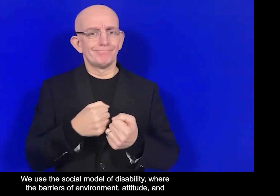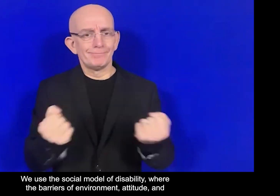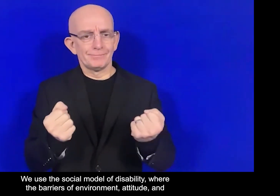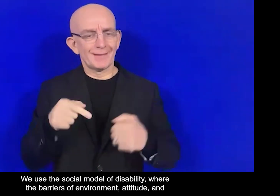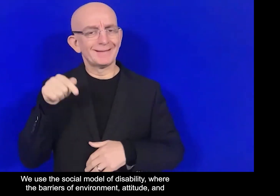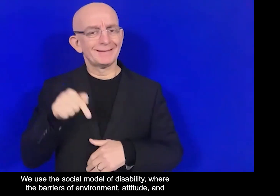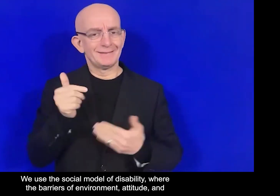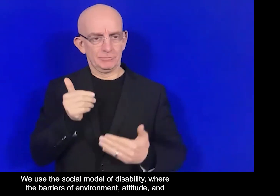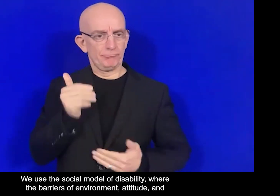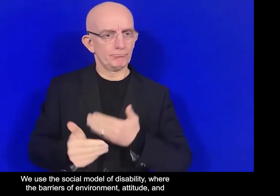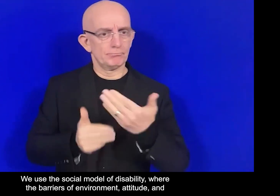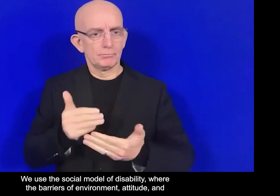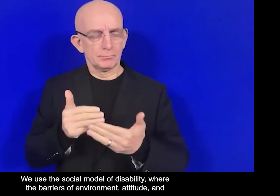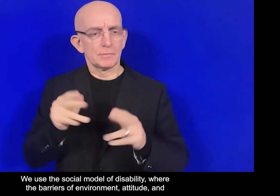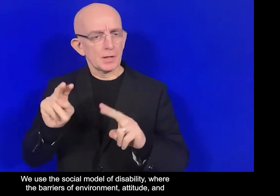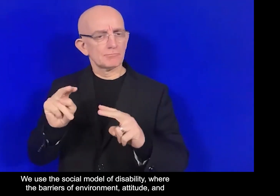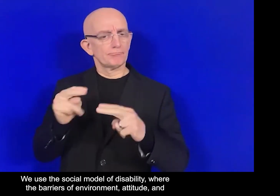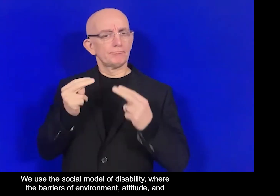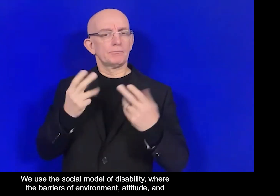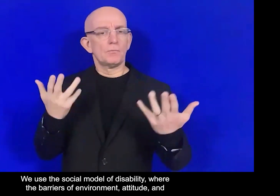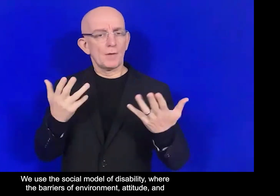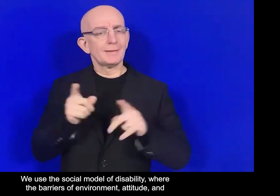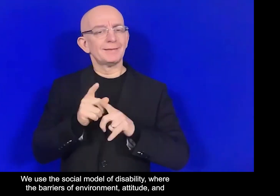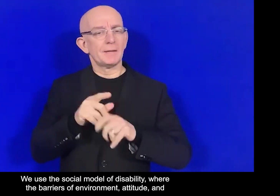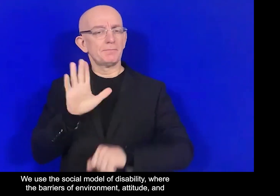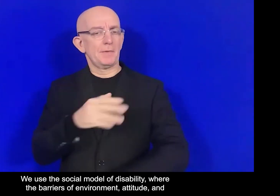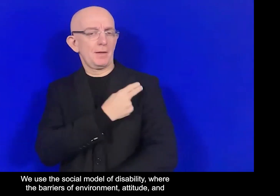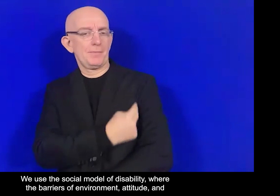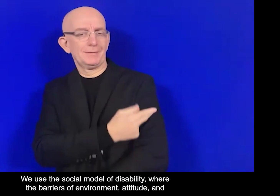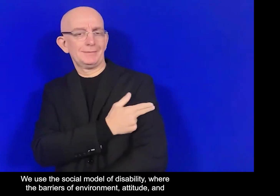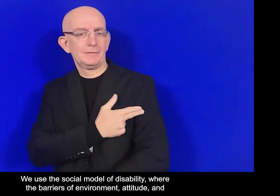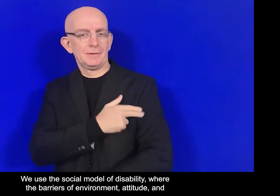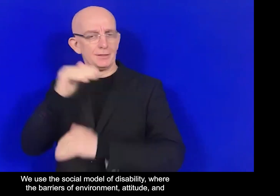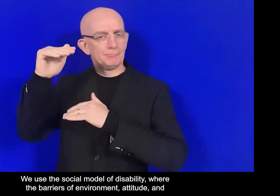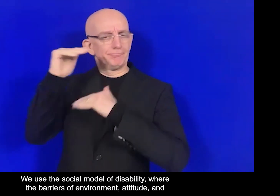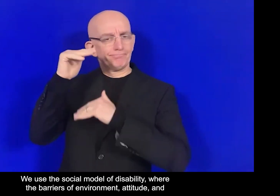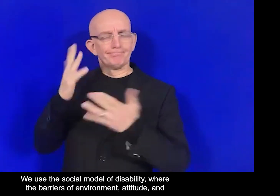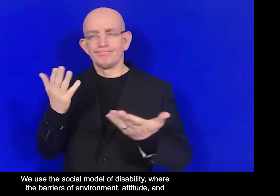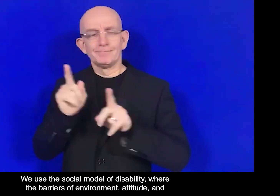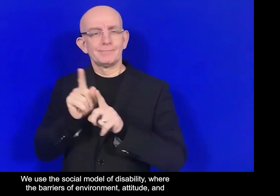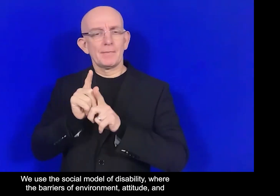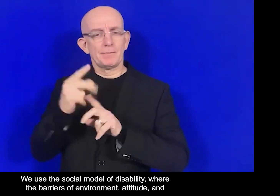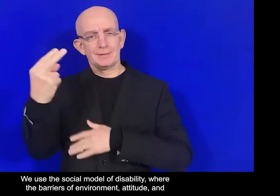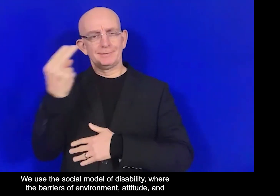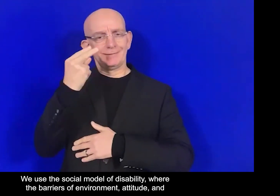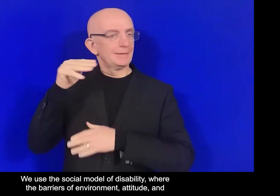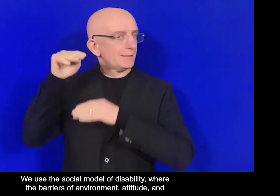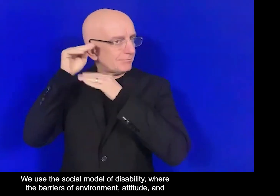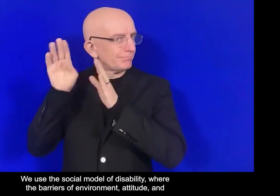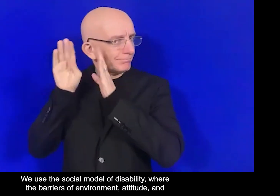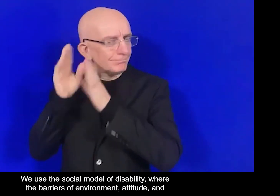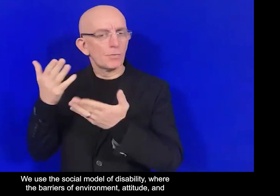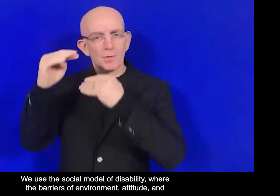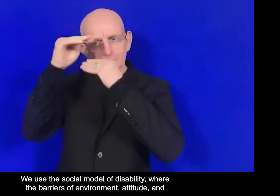We use the social model of disability, where the barriers of environment,